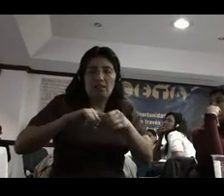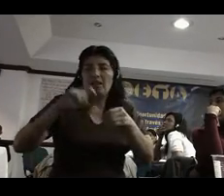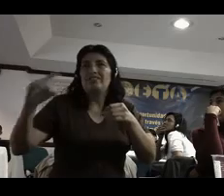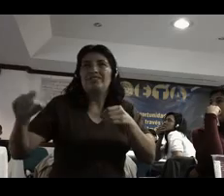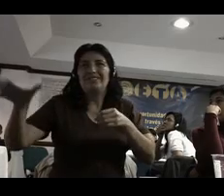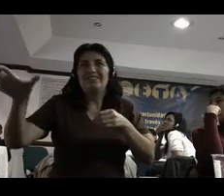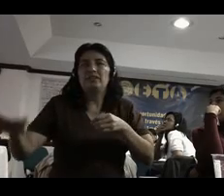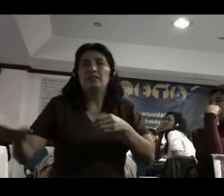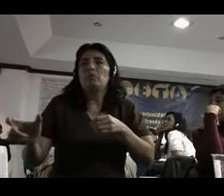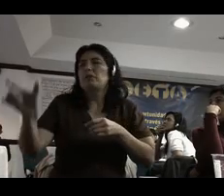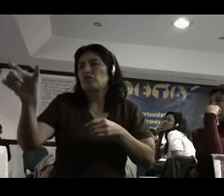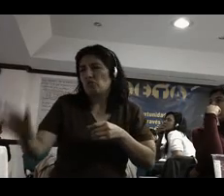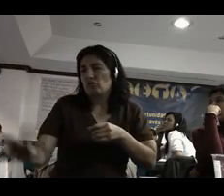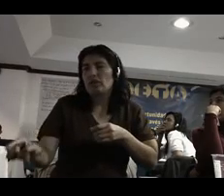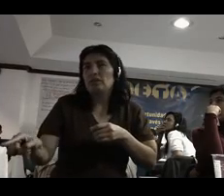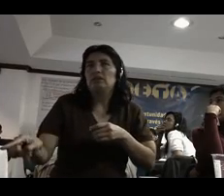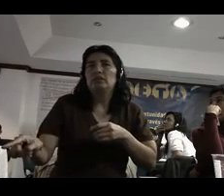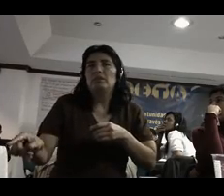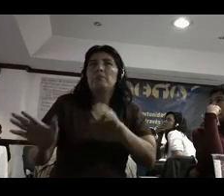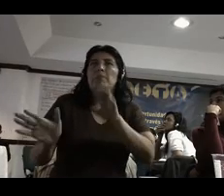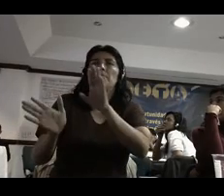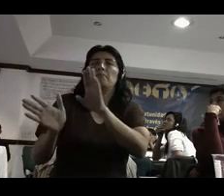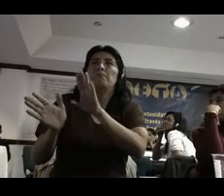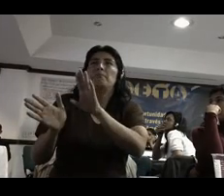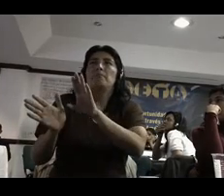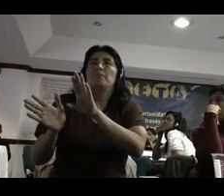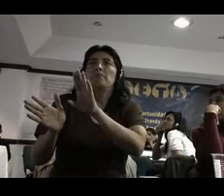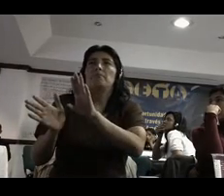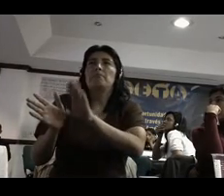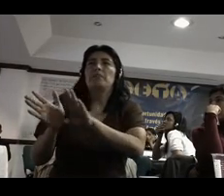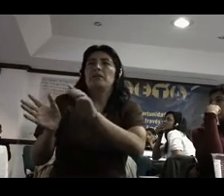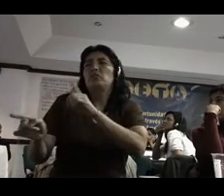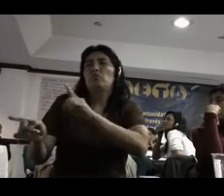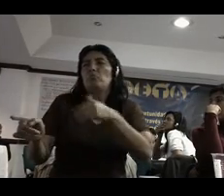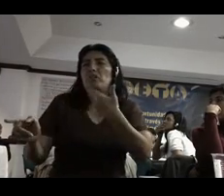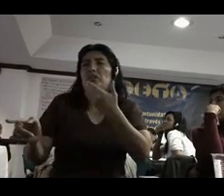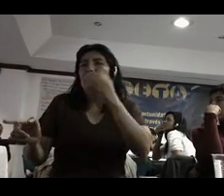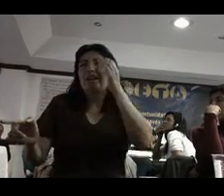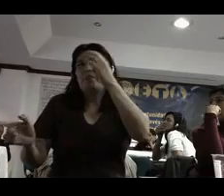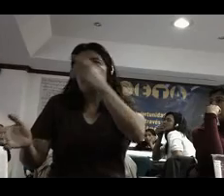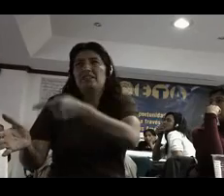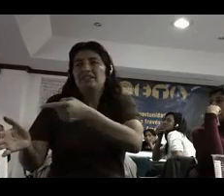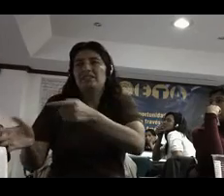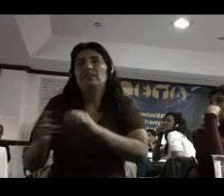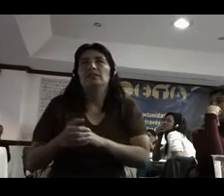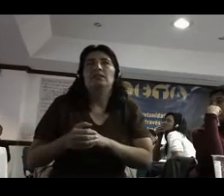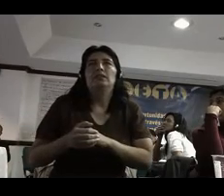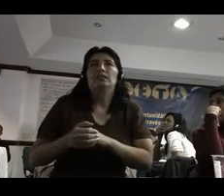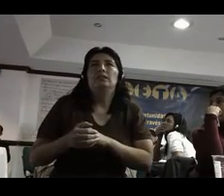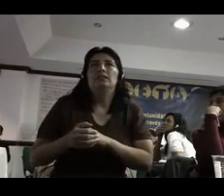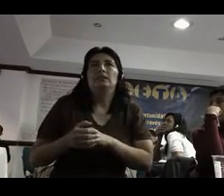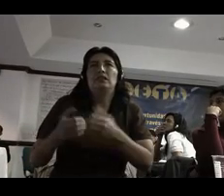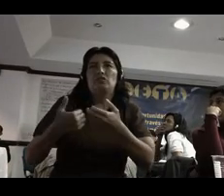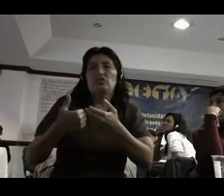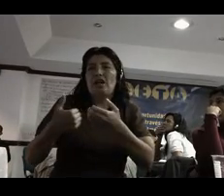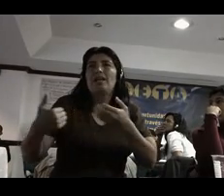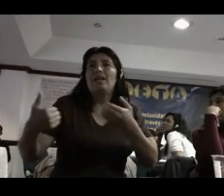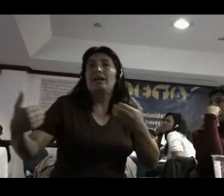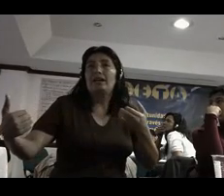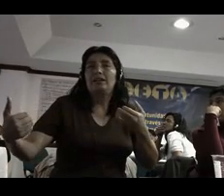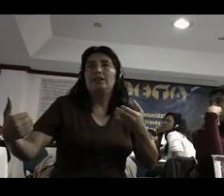from the inquiry process and from the knowledge that is its outcome. And it thus invalidates any claim that this type of research wants to